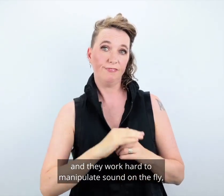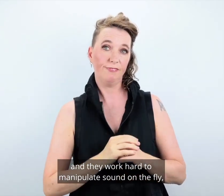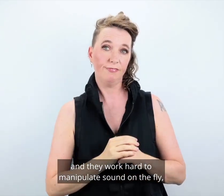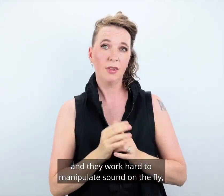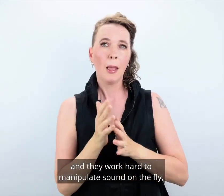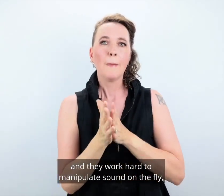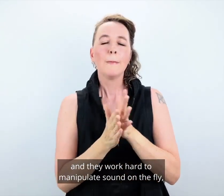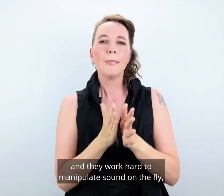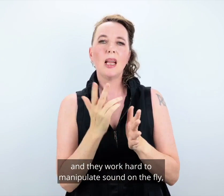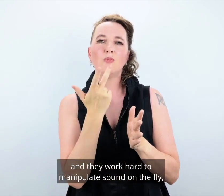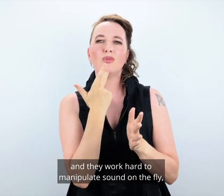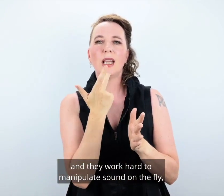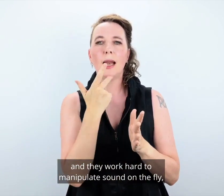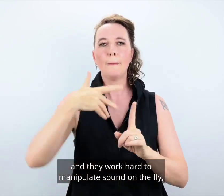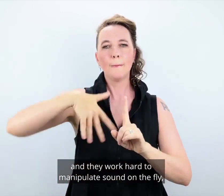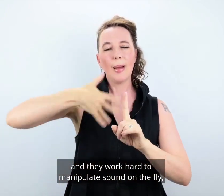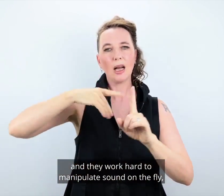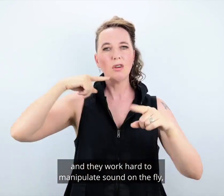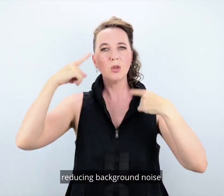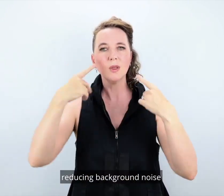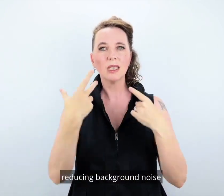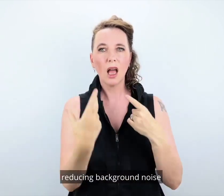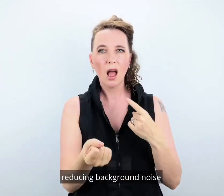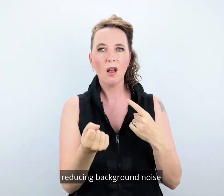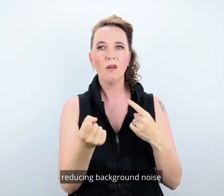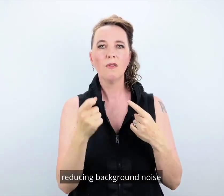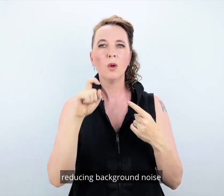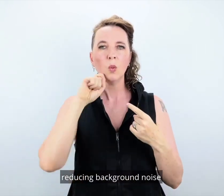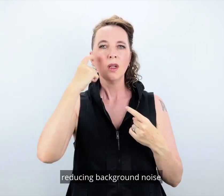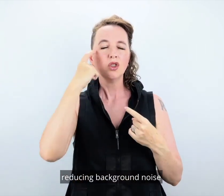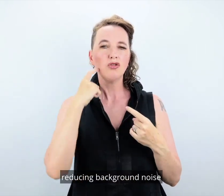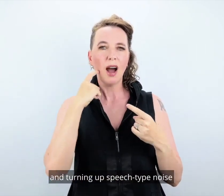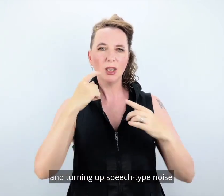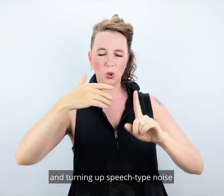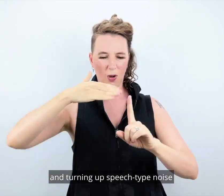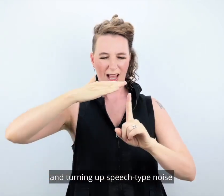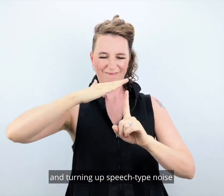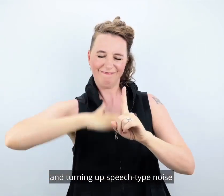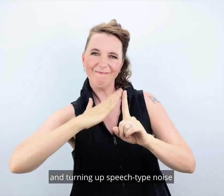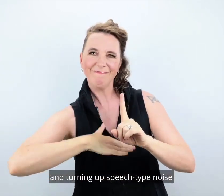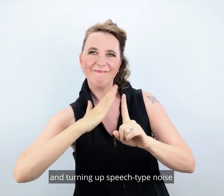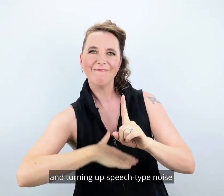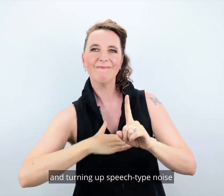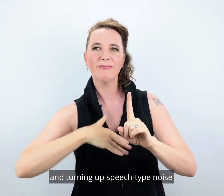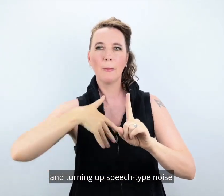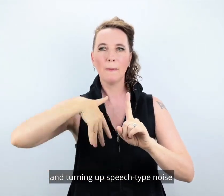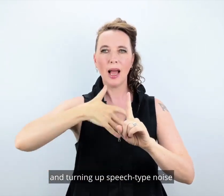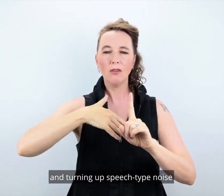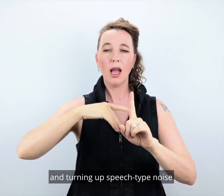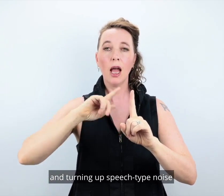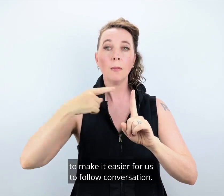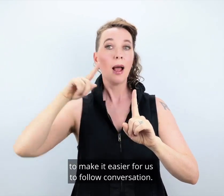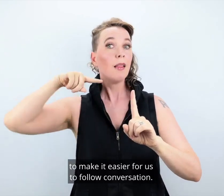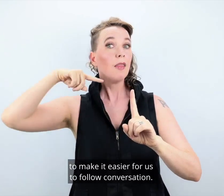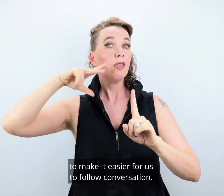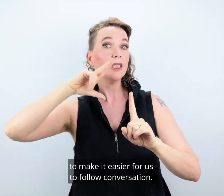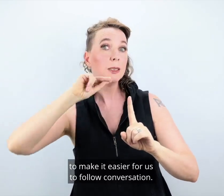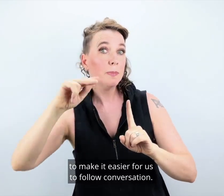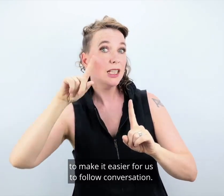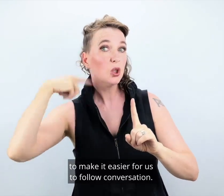manipulate sound on the fly, reducing background noise and turning up speech-type noise to make it easier for